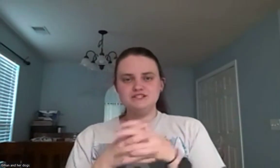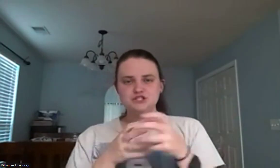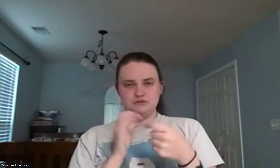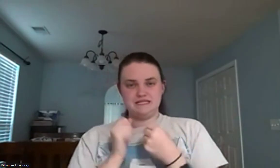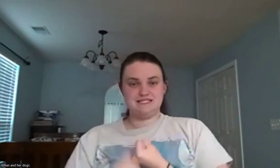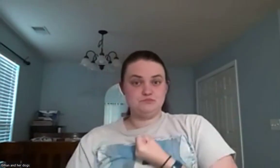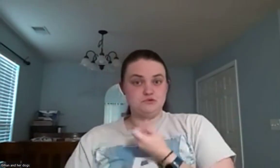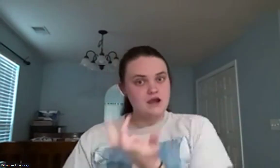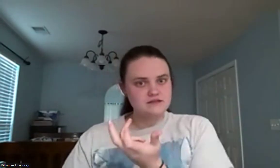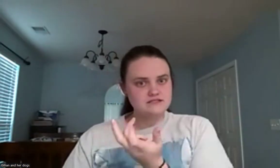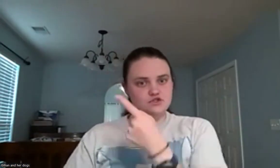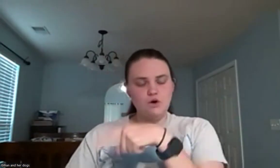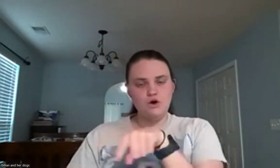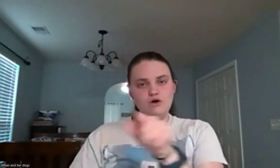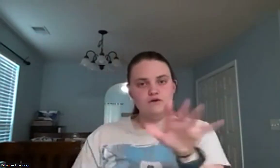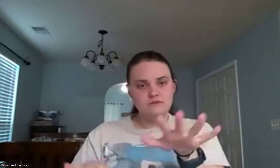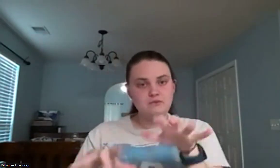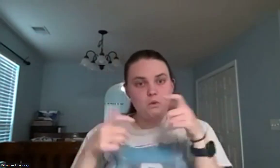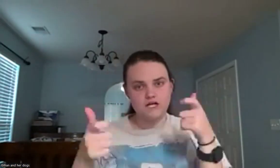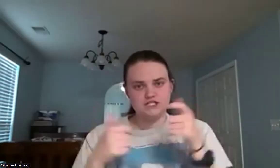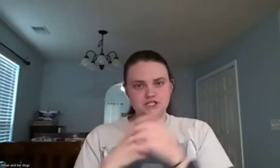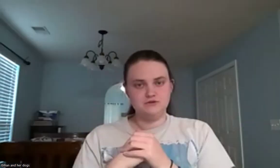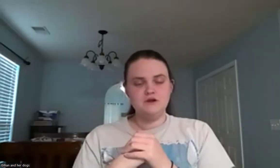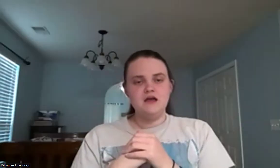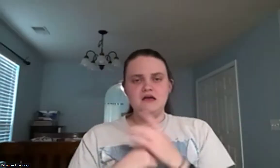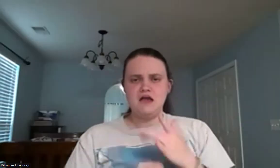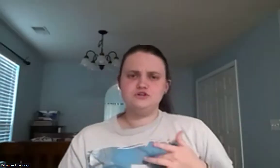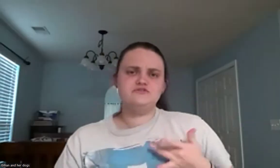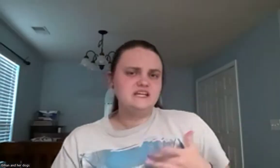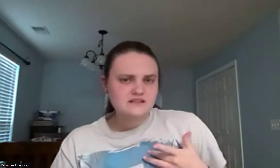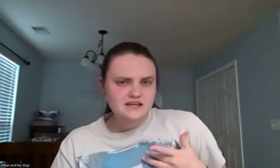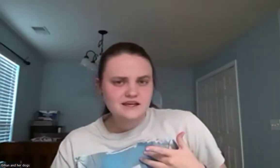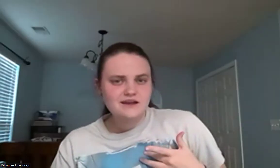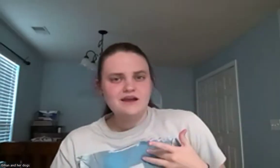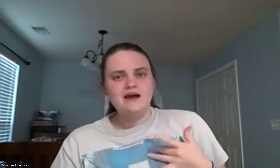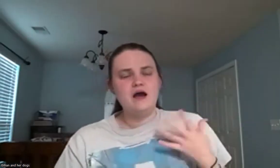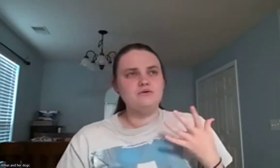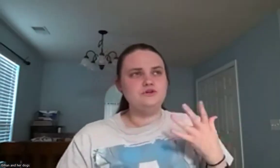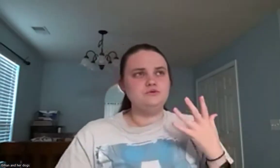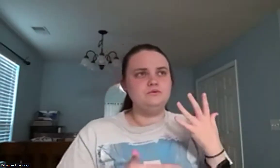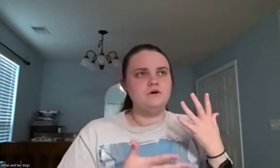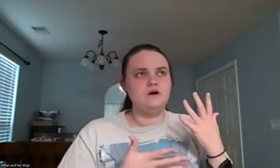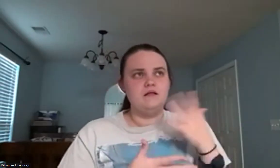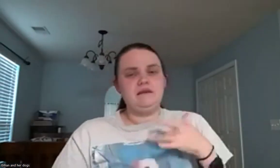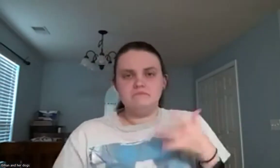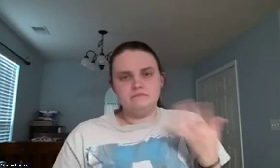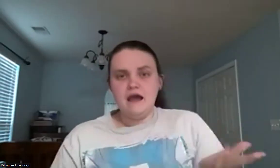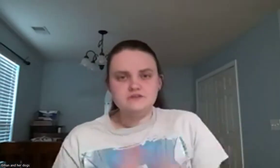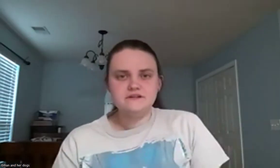to express to all the people watching you how you're feeling, how you like how you're feeling.